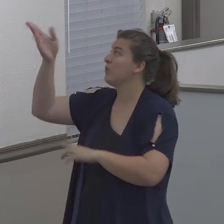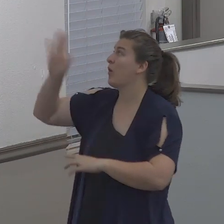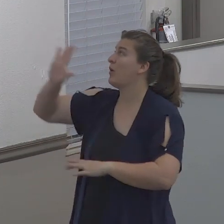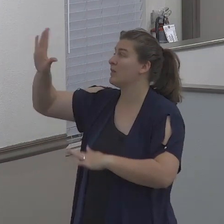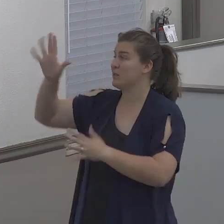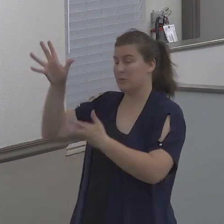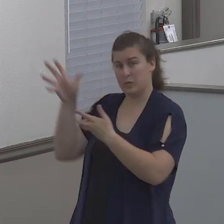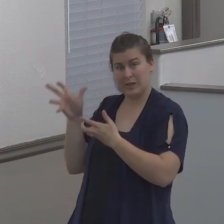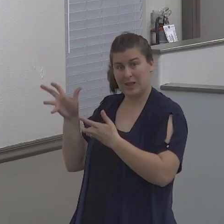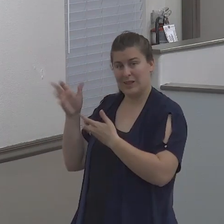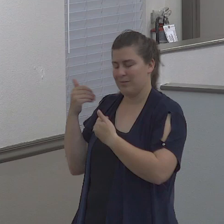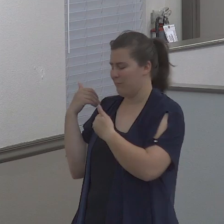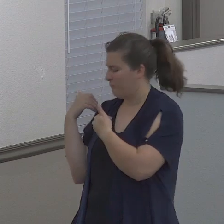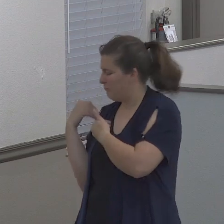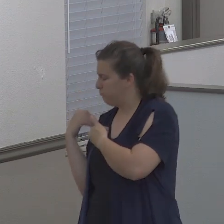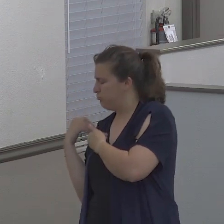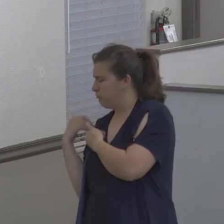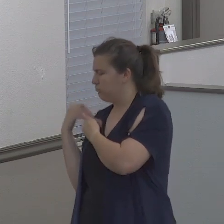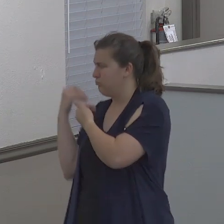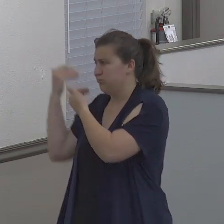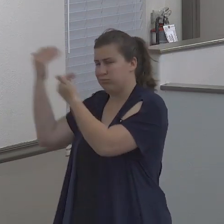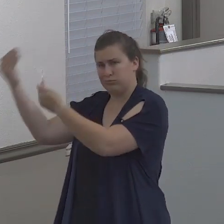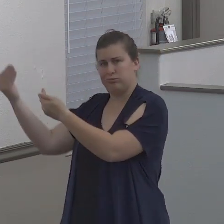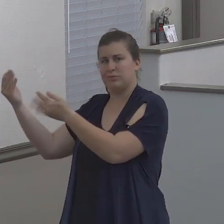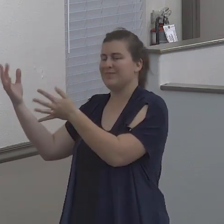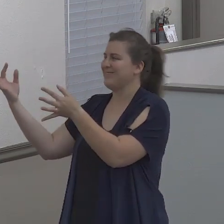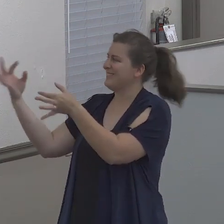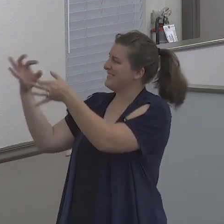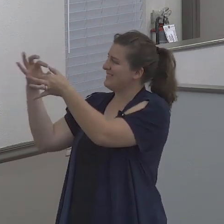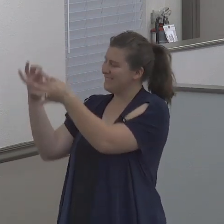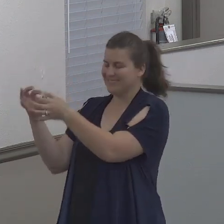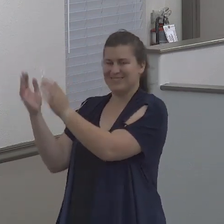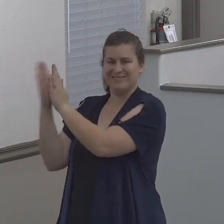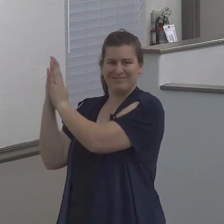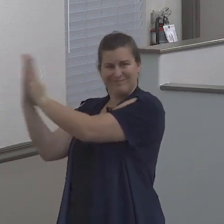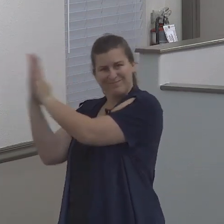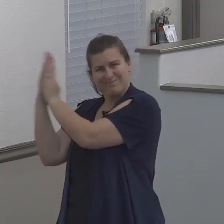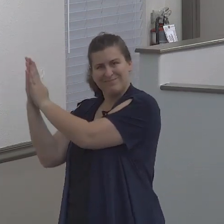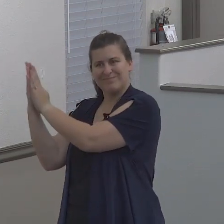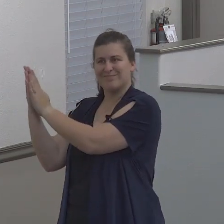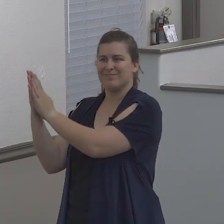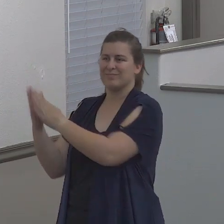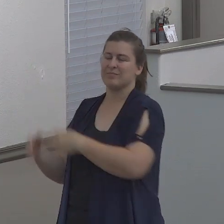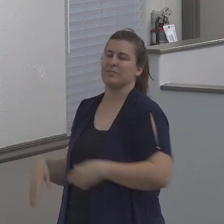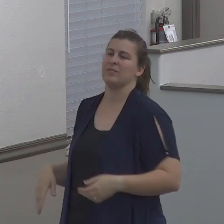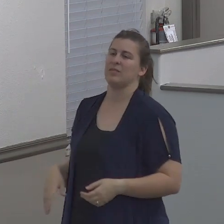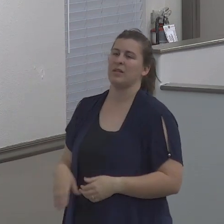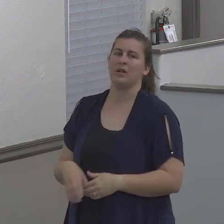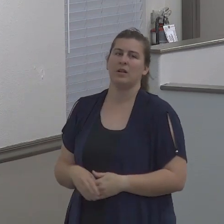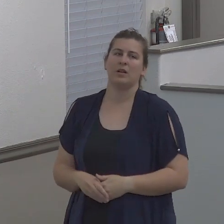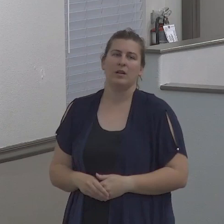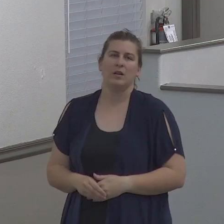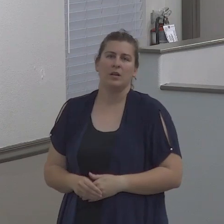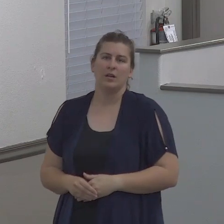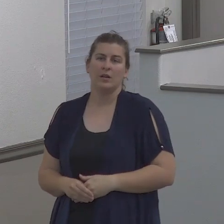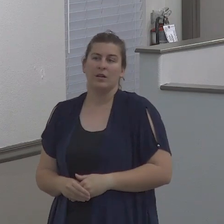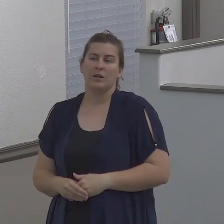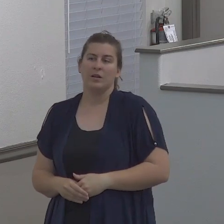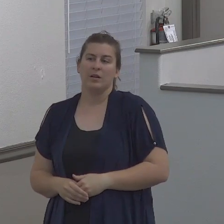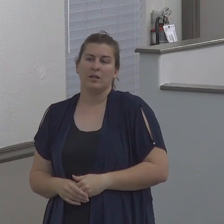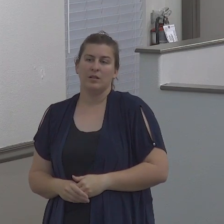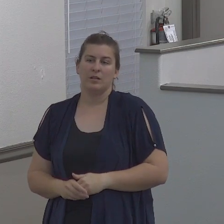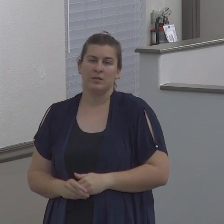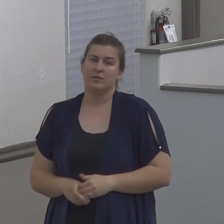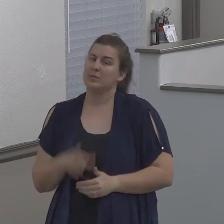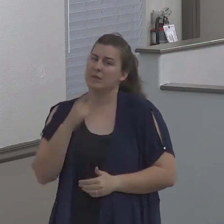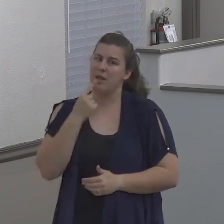I want your will. I don't want this burden. I'm casting it on you. Oh, I'll tell you something, beloved.